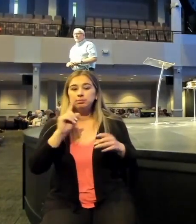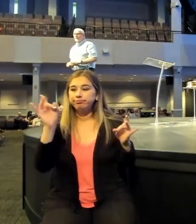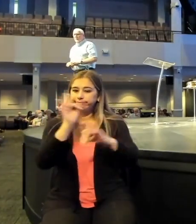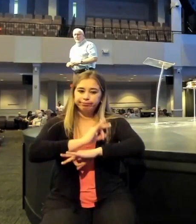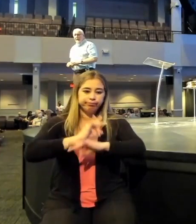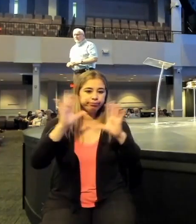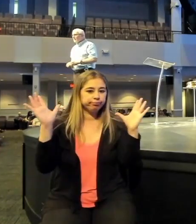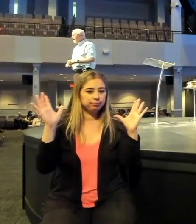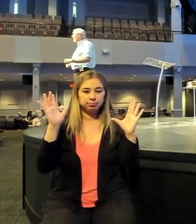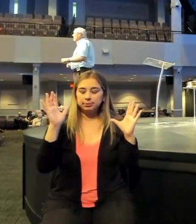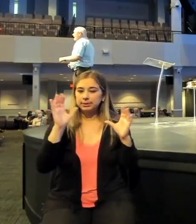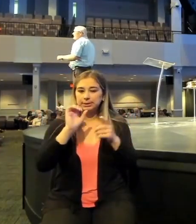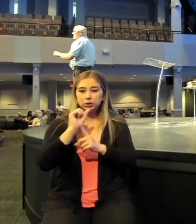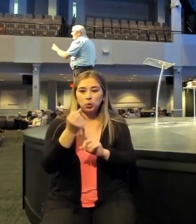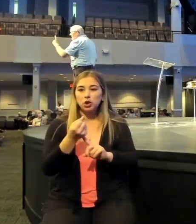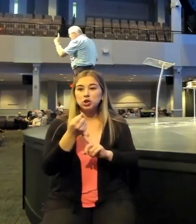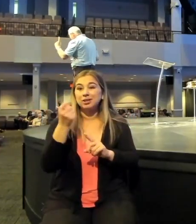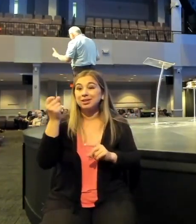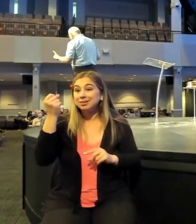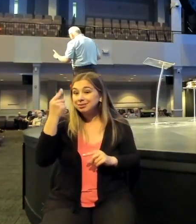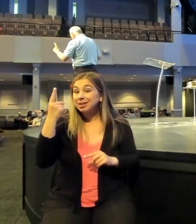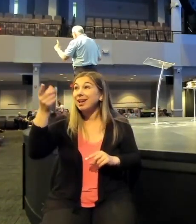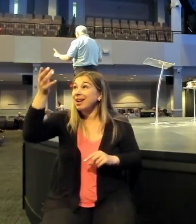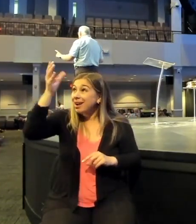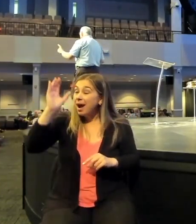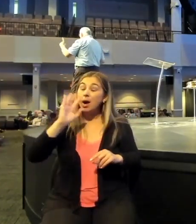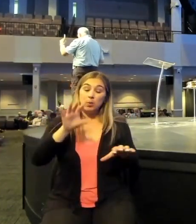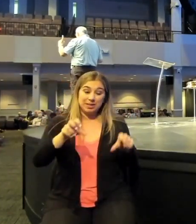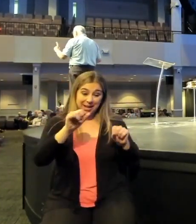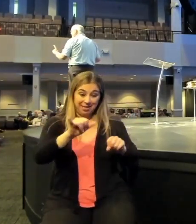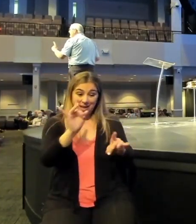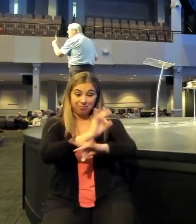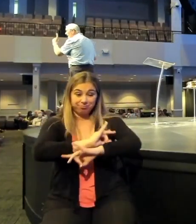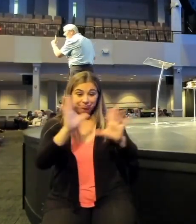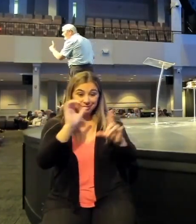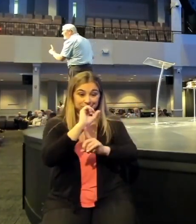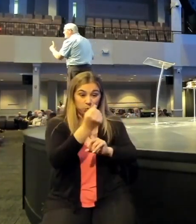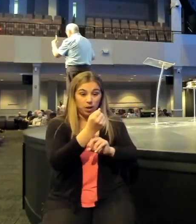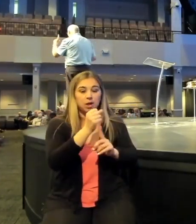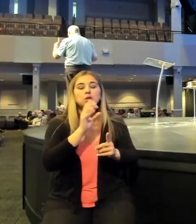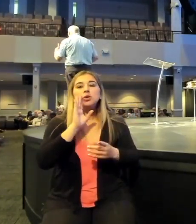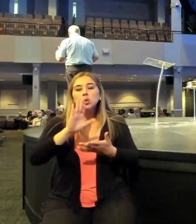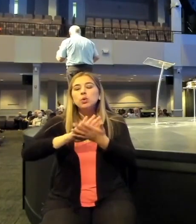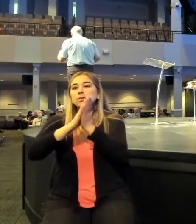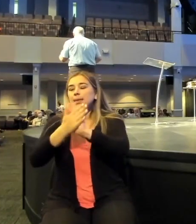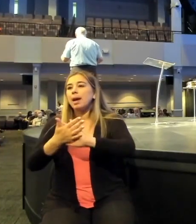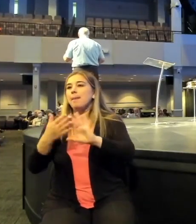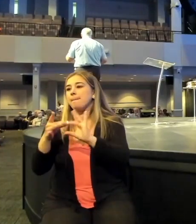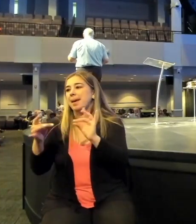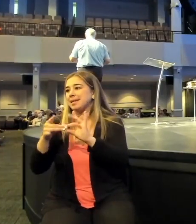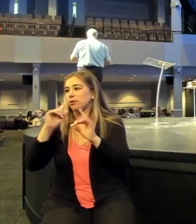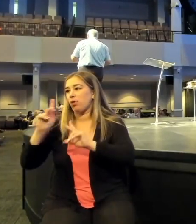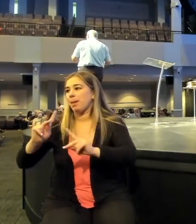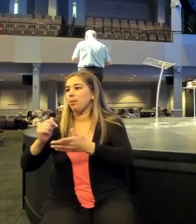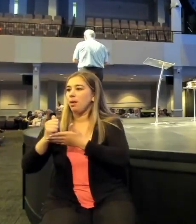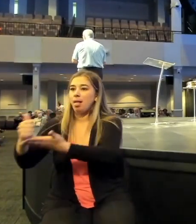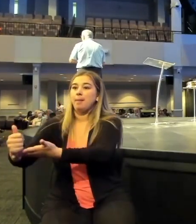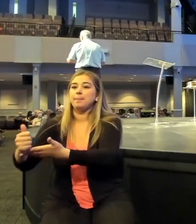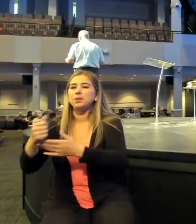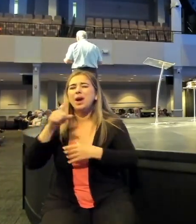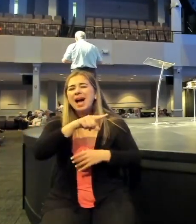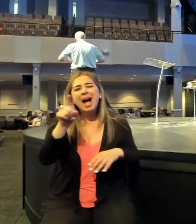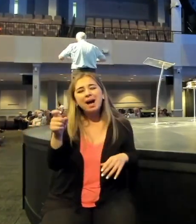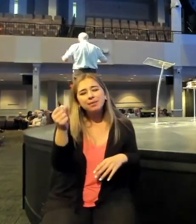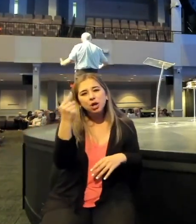messes in your life. Let me remind you, God takes messes and turns them into messages through your life, okay? And so you have